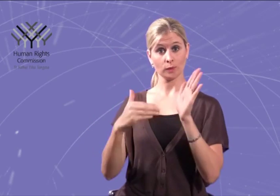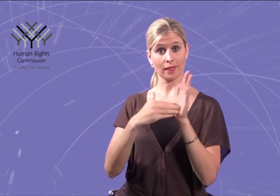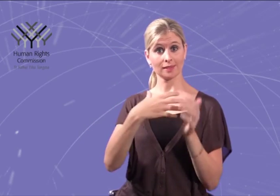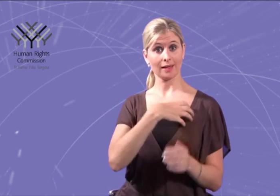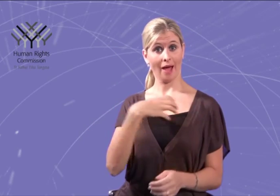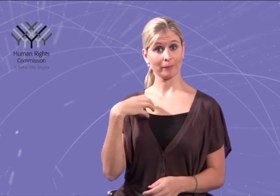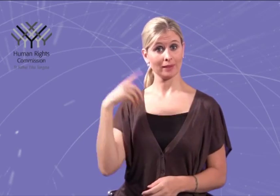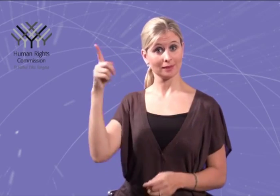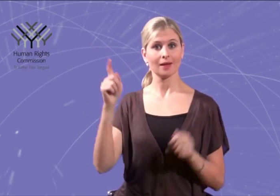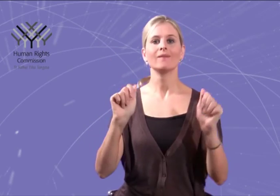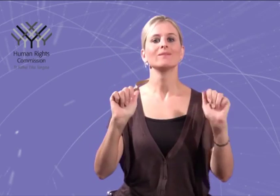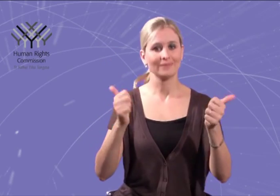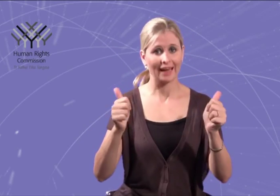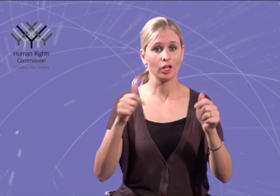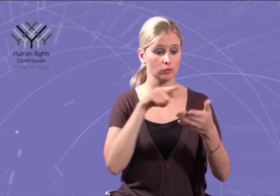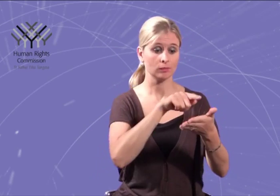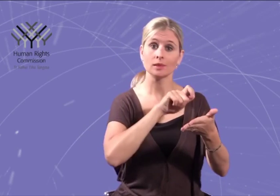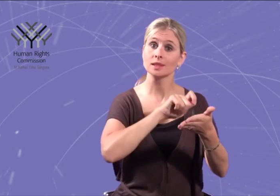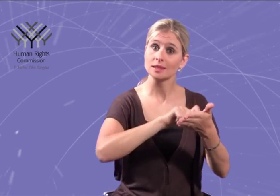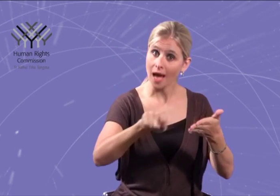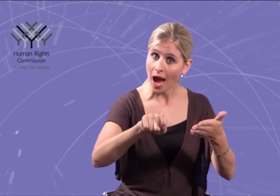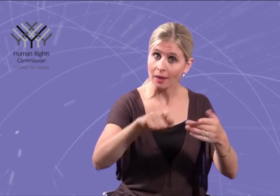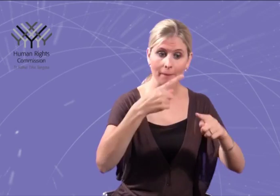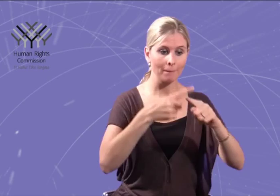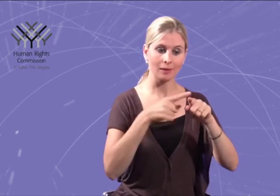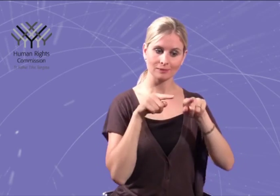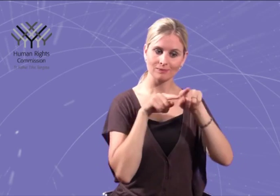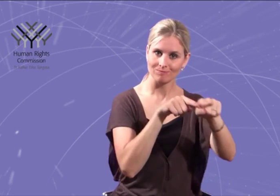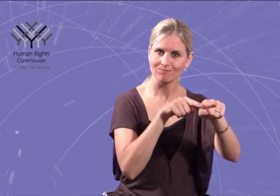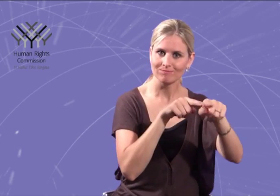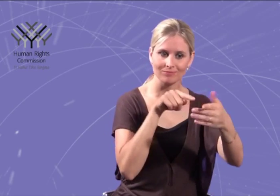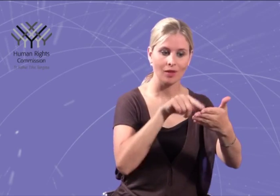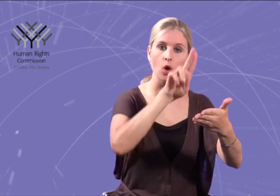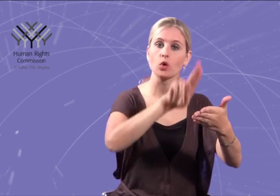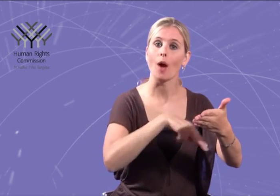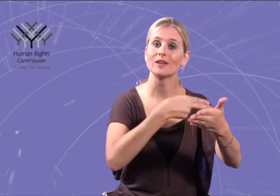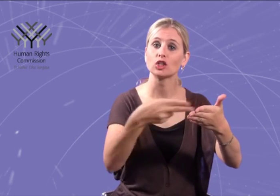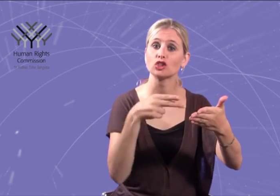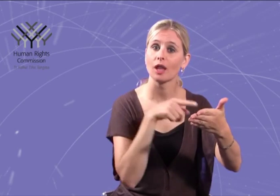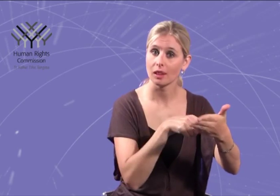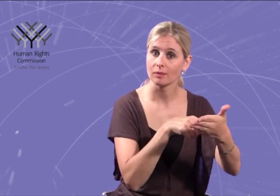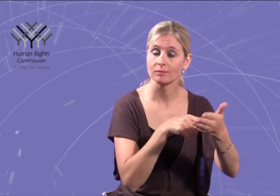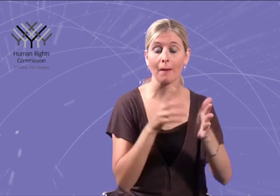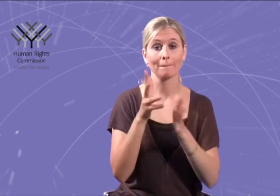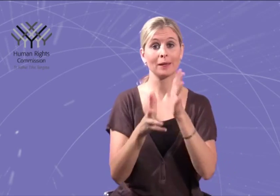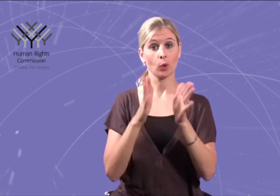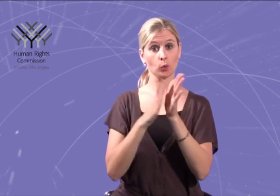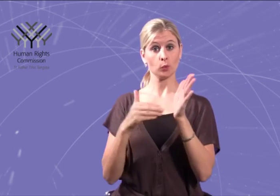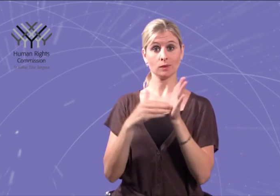What does the convention mean for New Zealand? New Zealand ratified the convention in